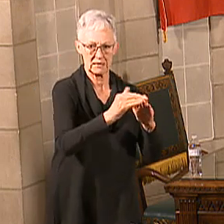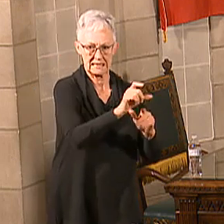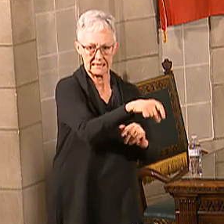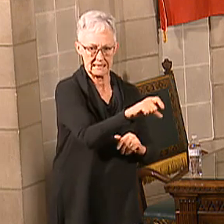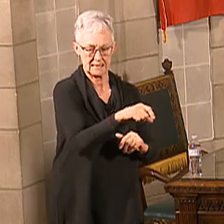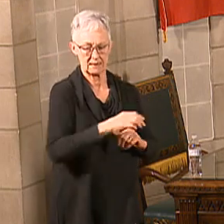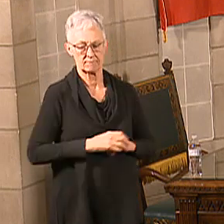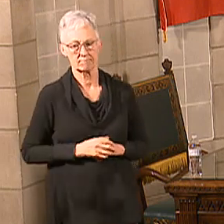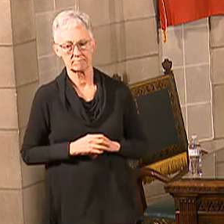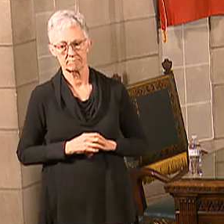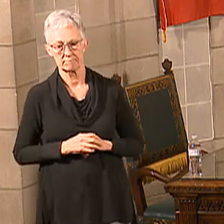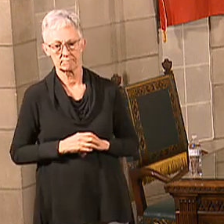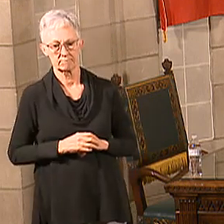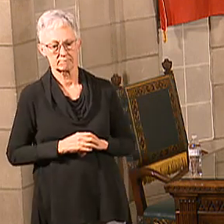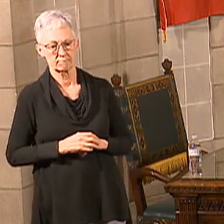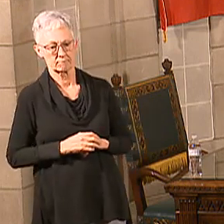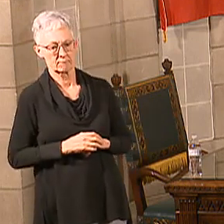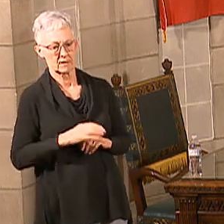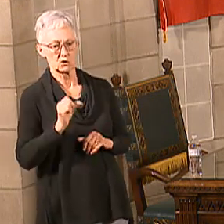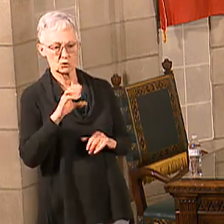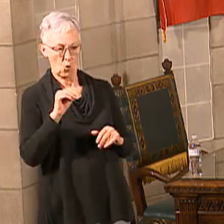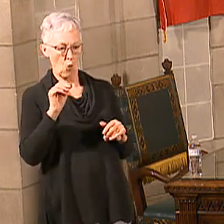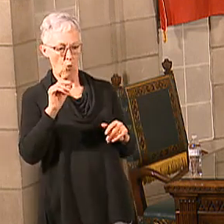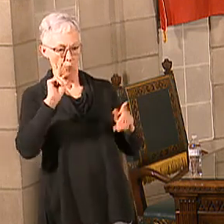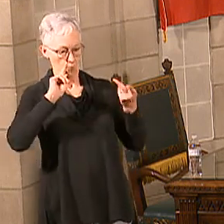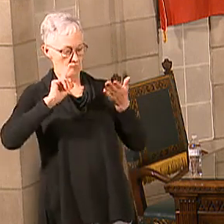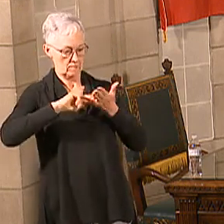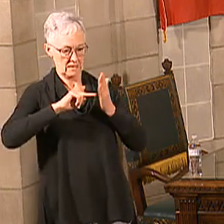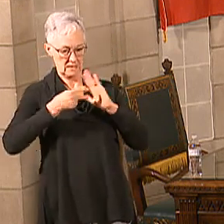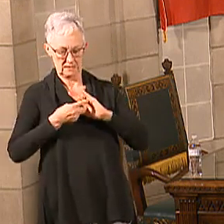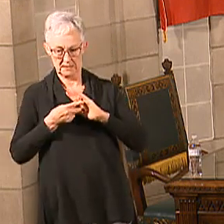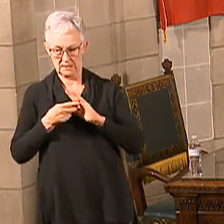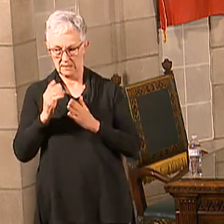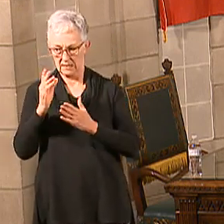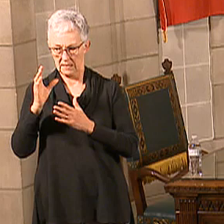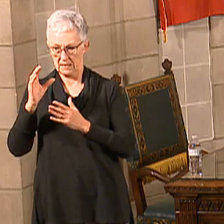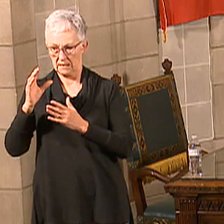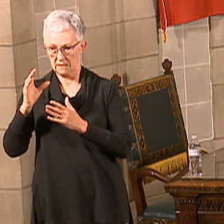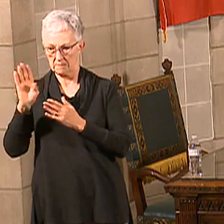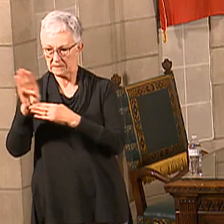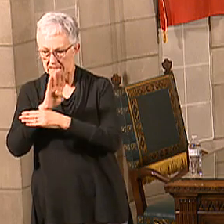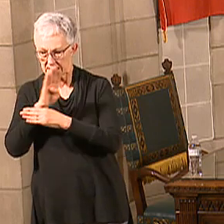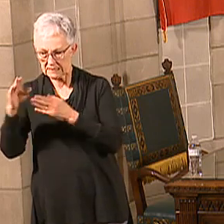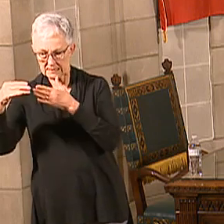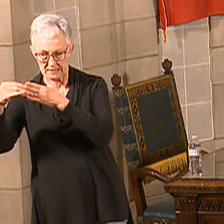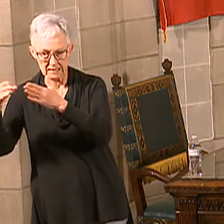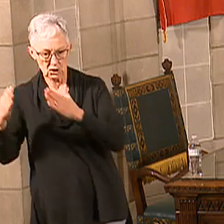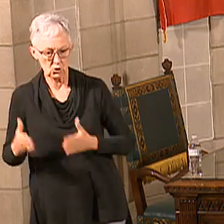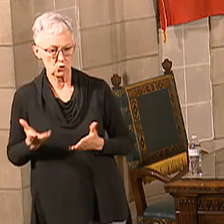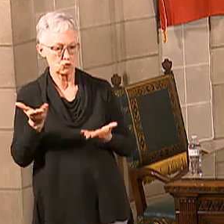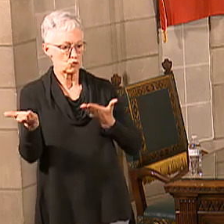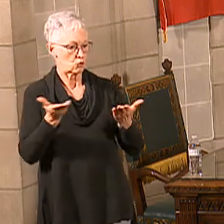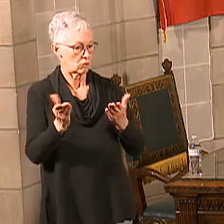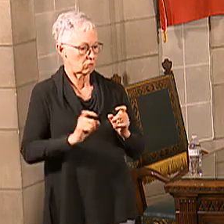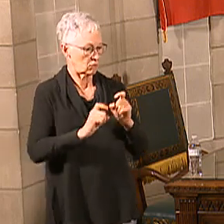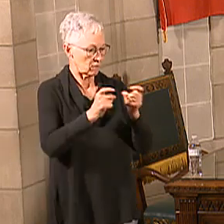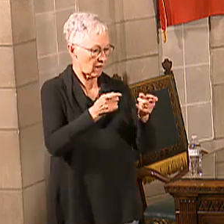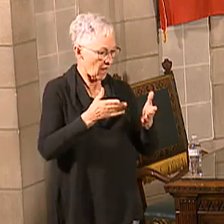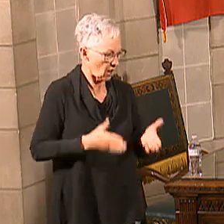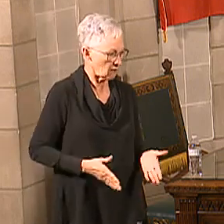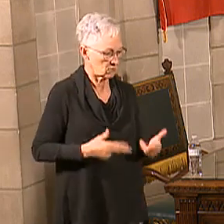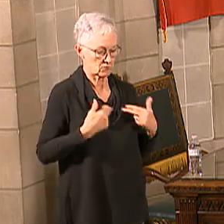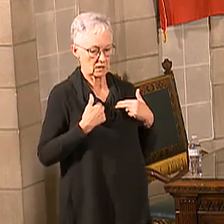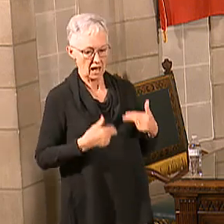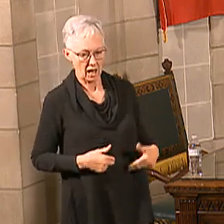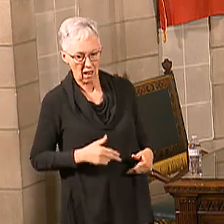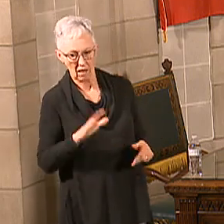is they bring together community players, including civic leaders, business owners, service providers, educators, healthcare providers, the